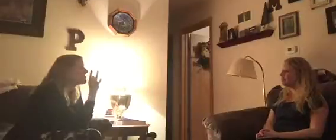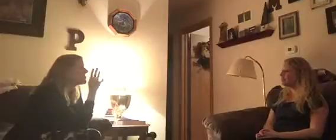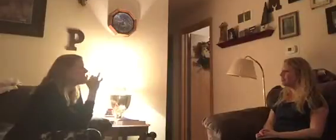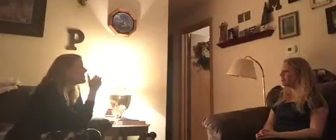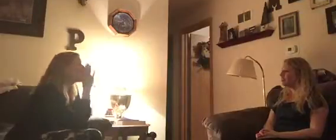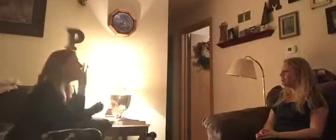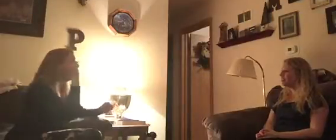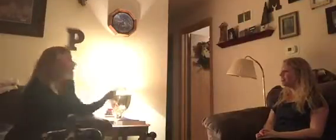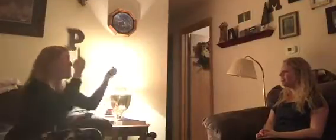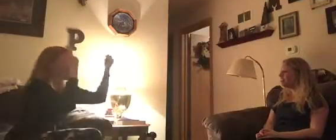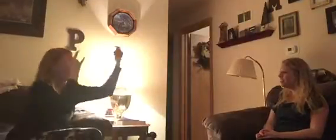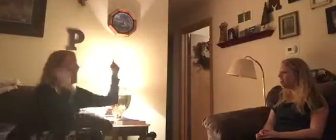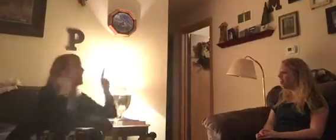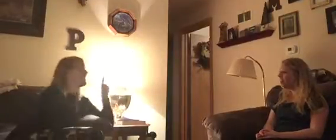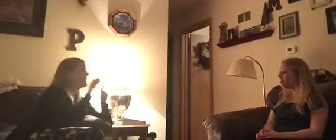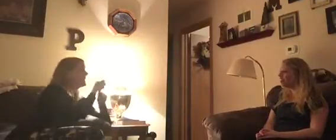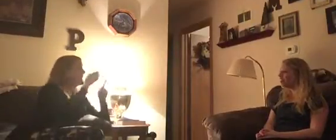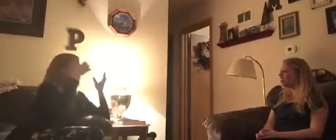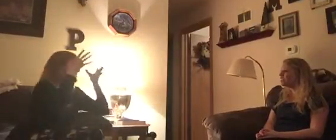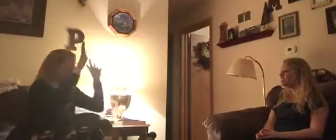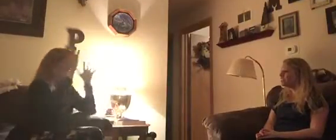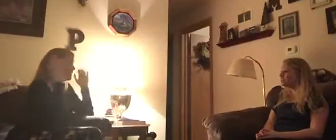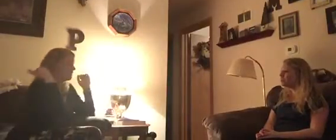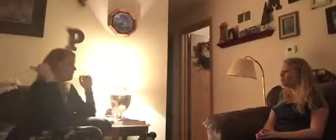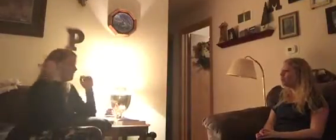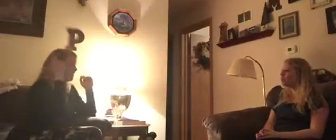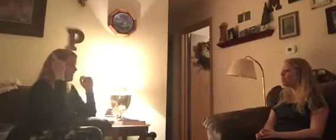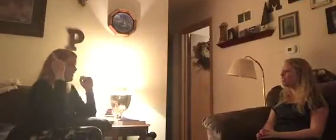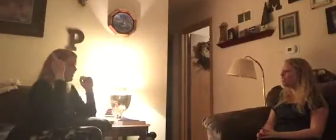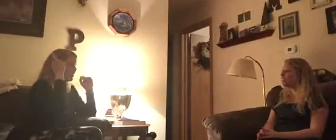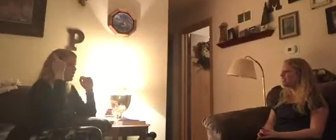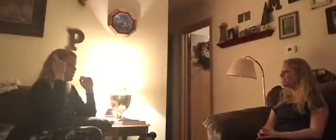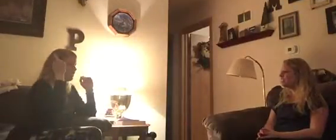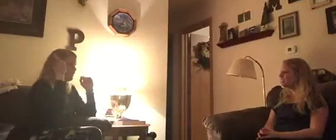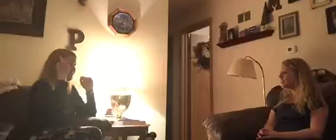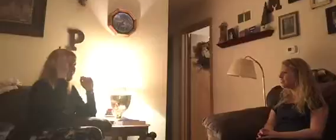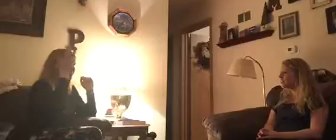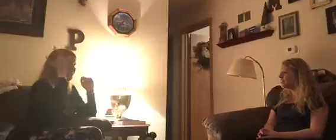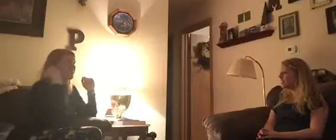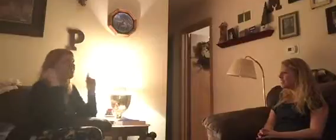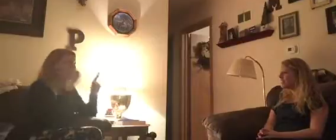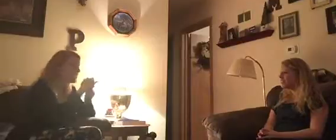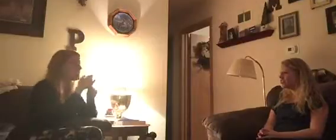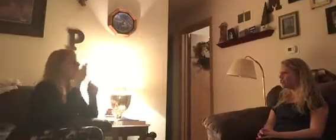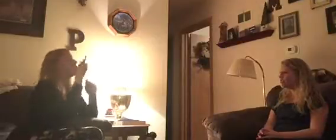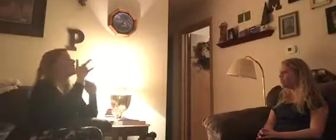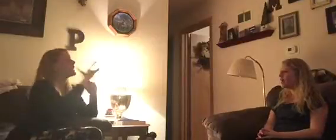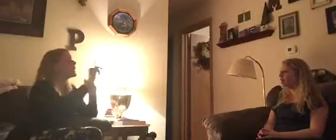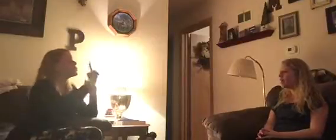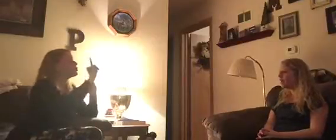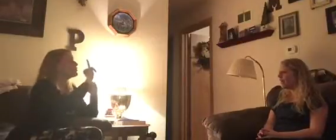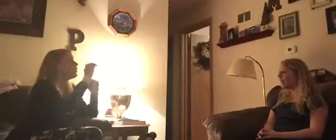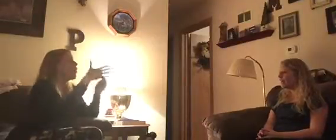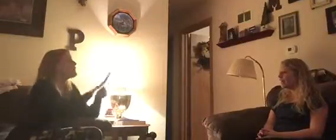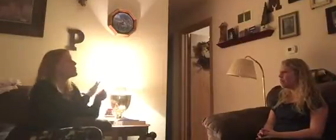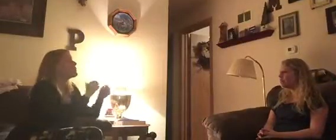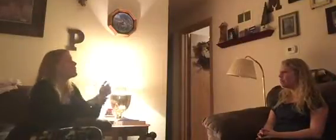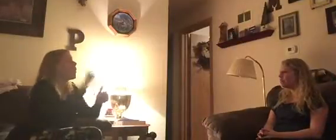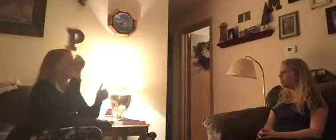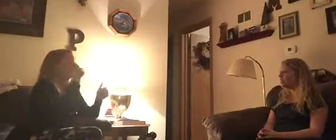Oh, A lot of work. Wow, so that's the reason why when I hit a deer, I think it was last year sometime, I was lucky the